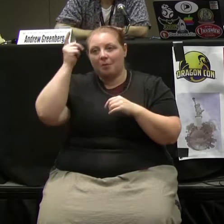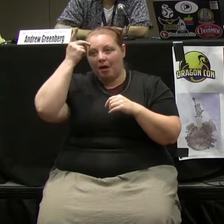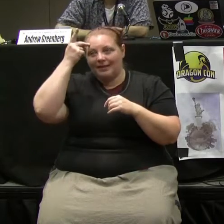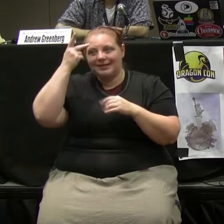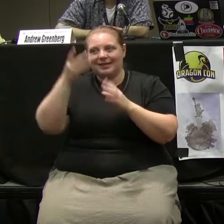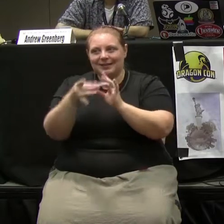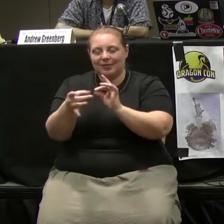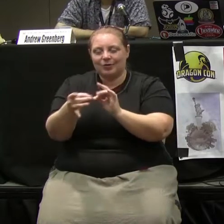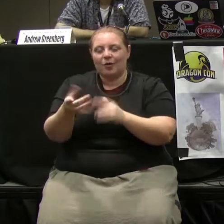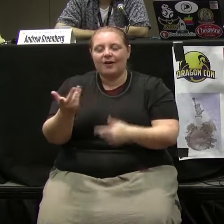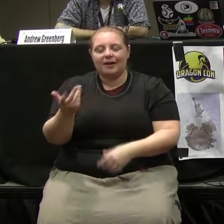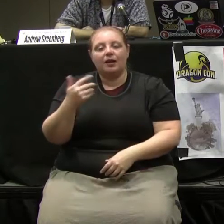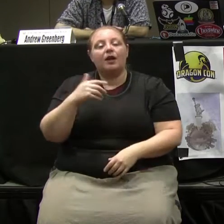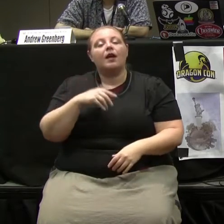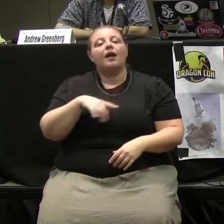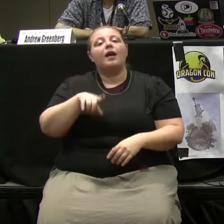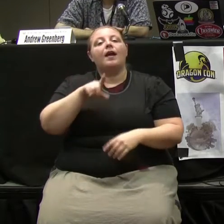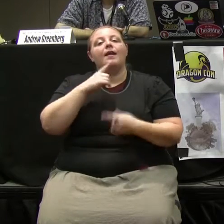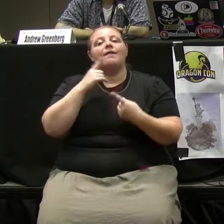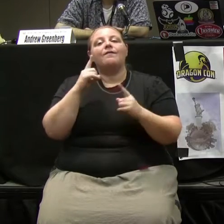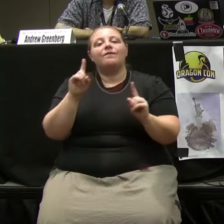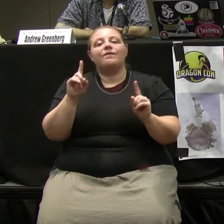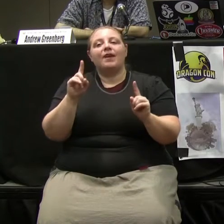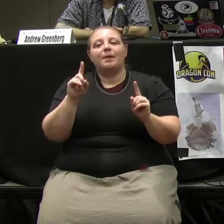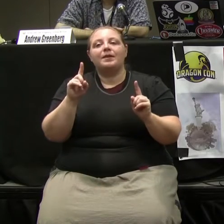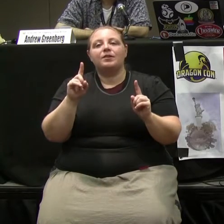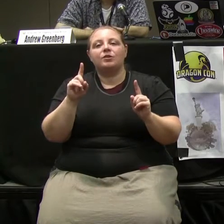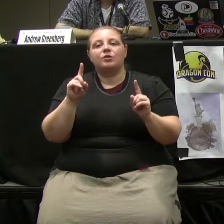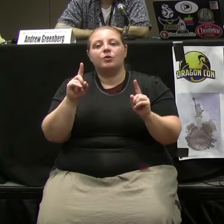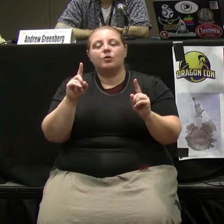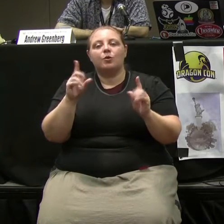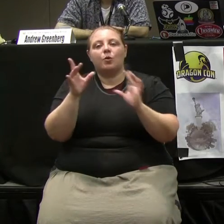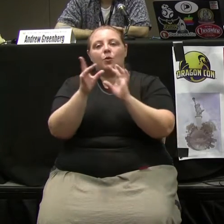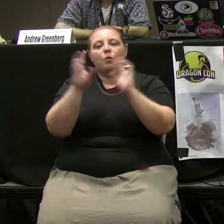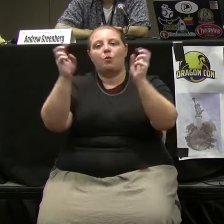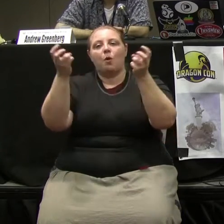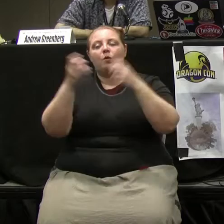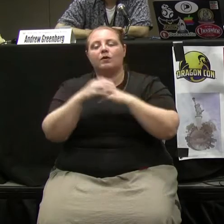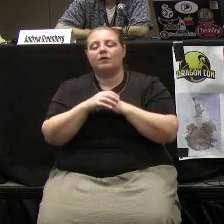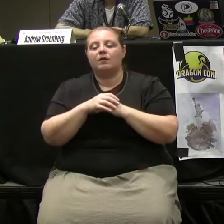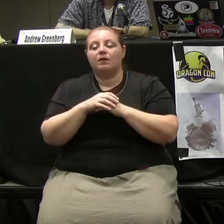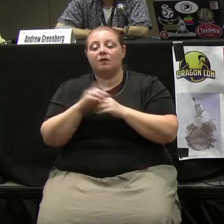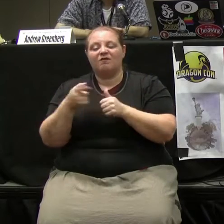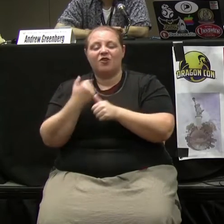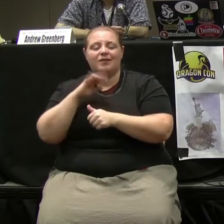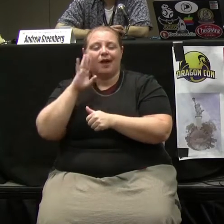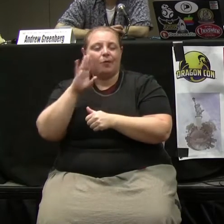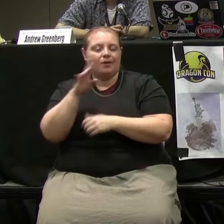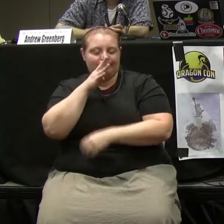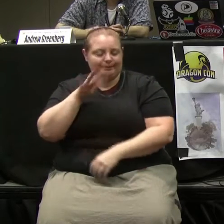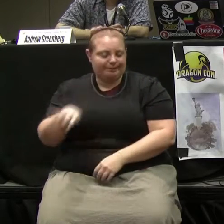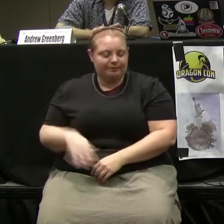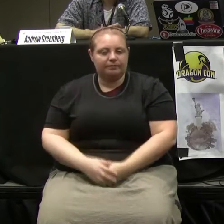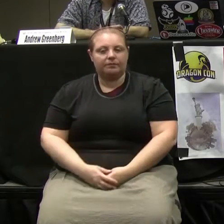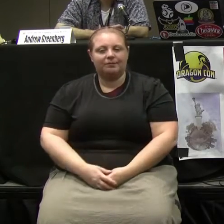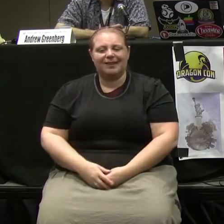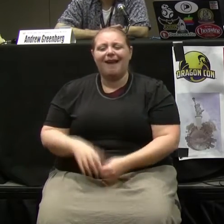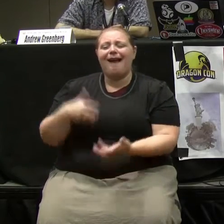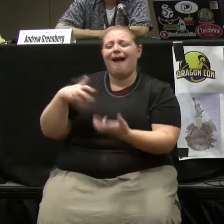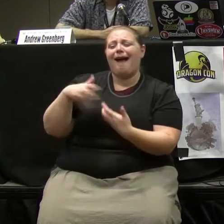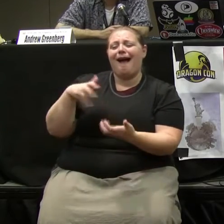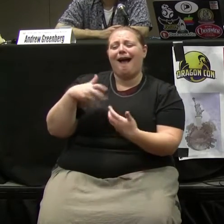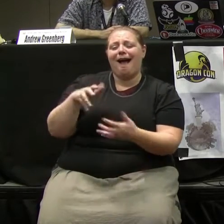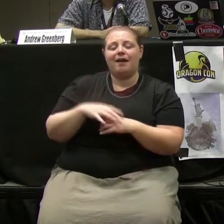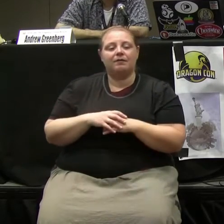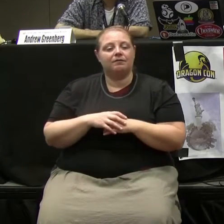And there's a very famous quote, which I think always bears reiterating, which is, at first they'll ignore you, then they'll laugh at you, then